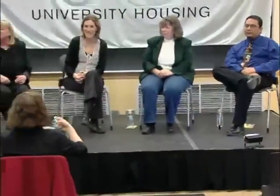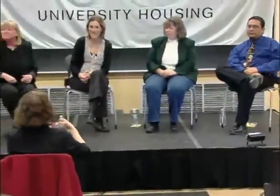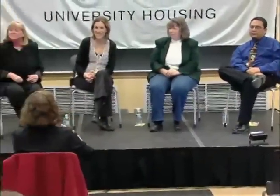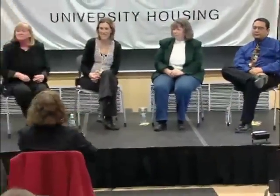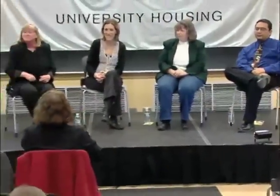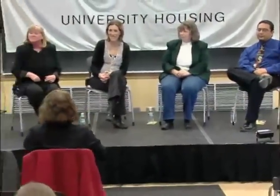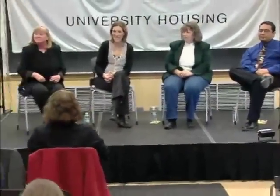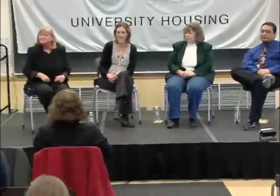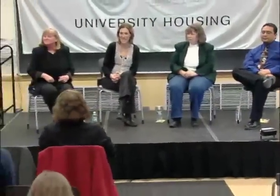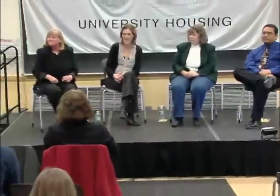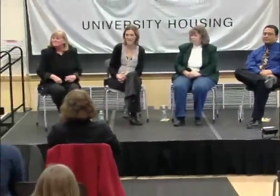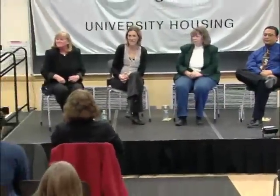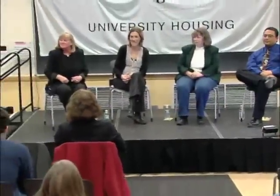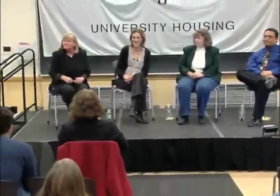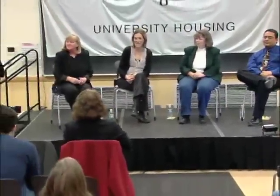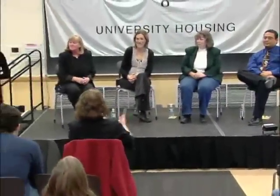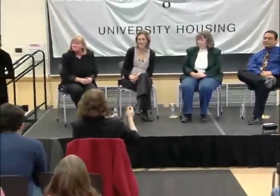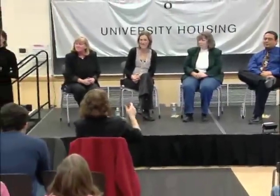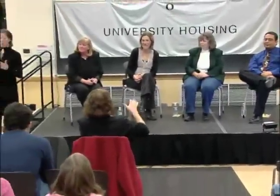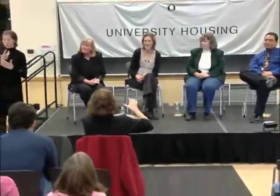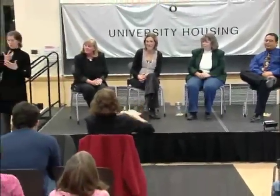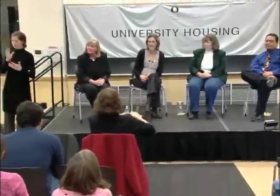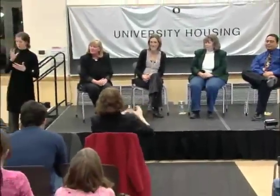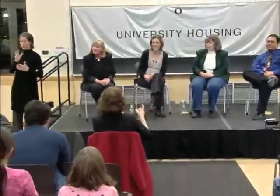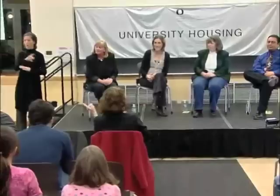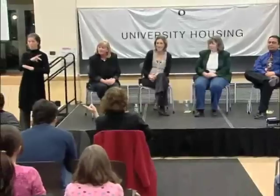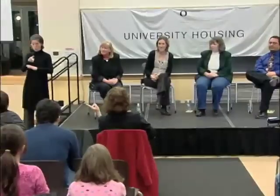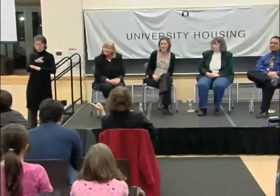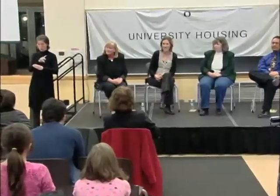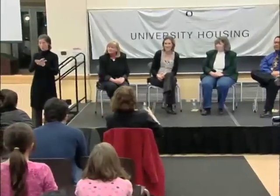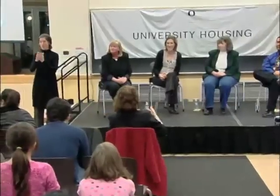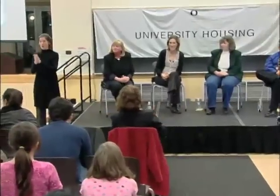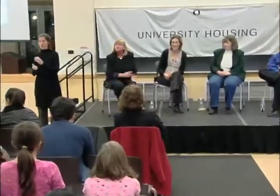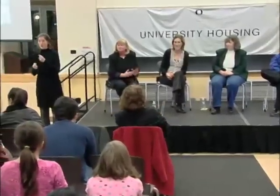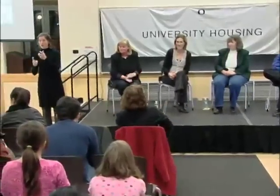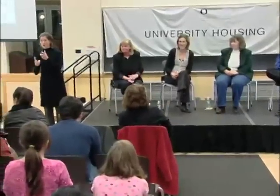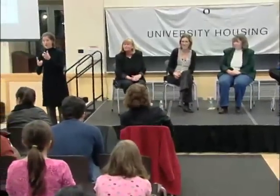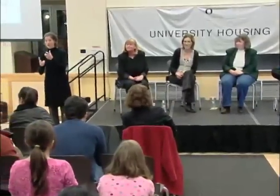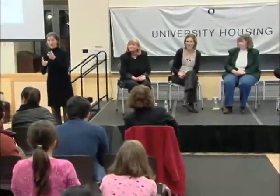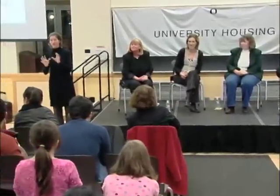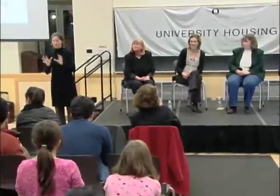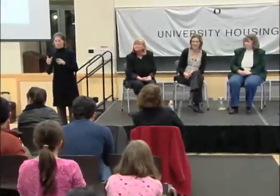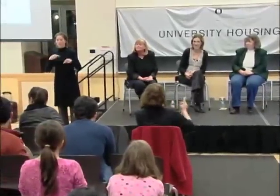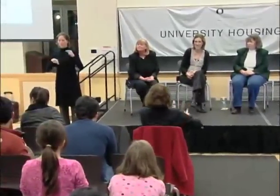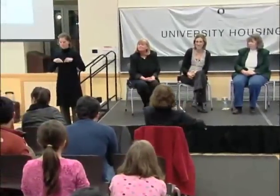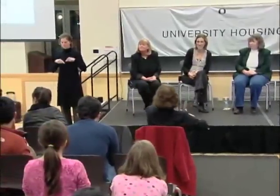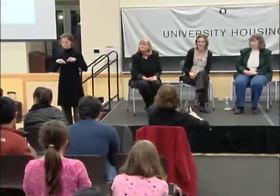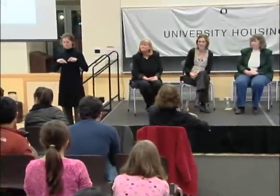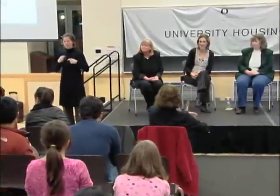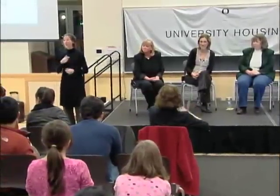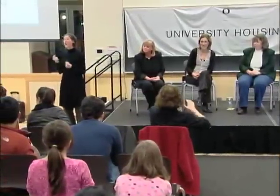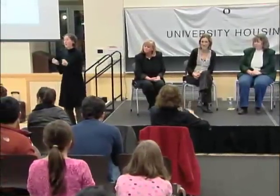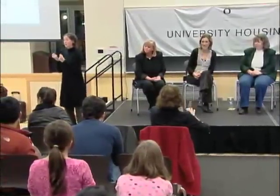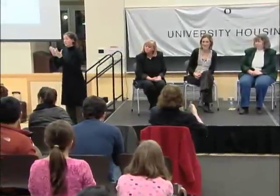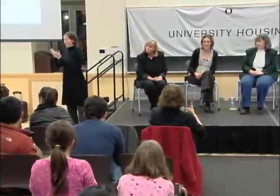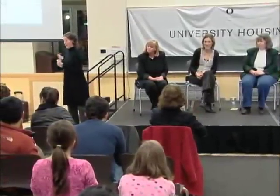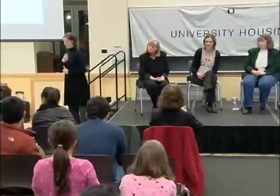poem into sign, or a signed poem into English. But I was wondering what your experience